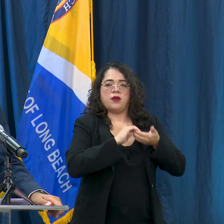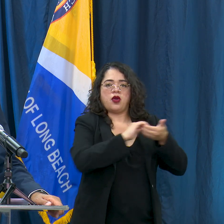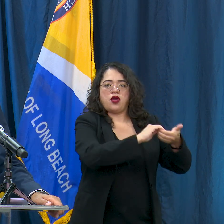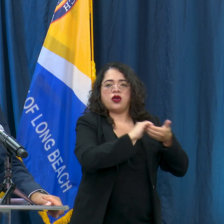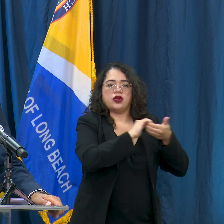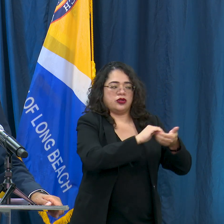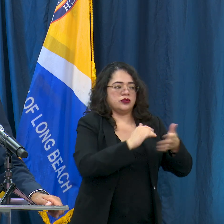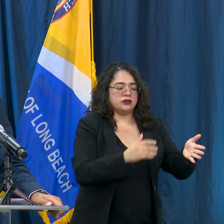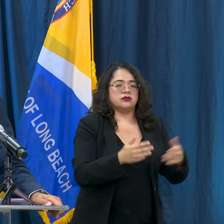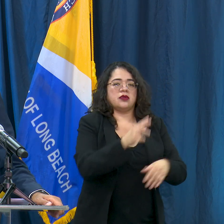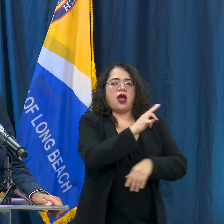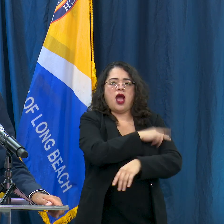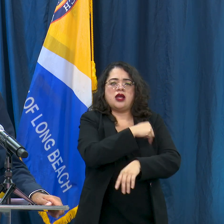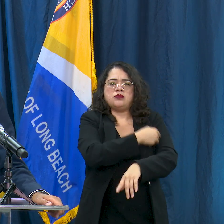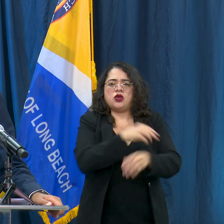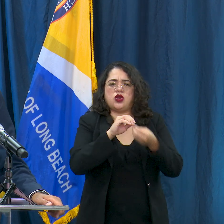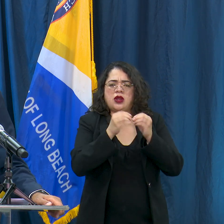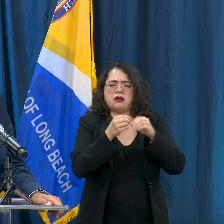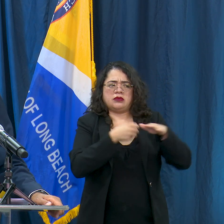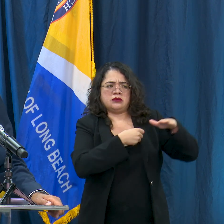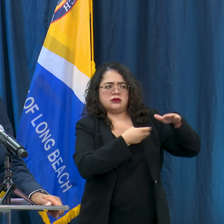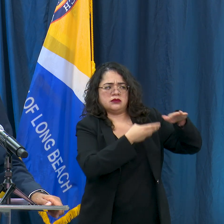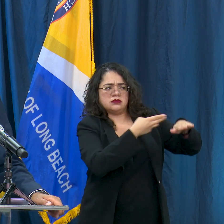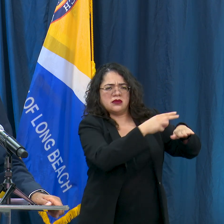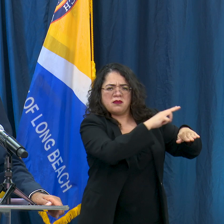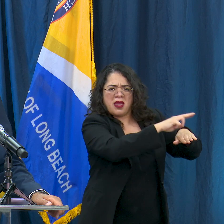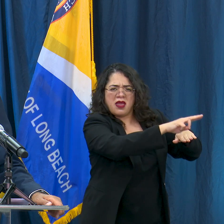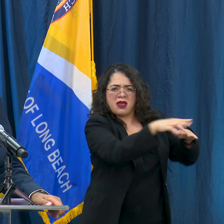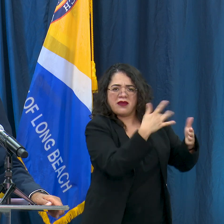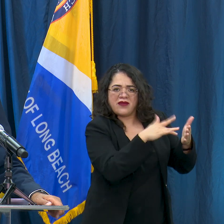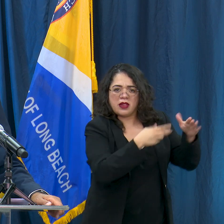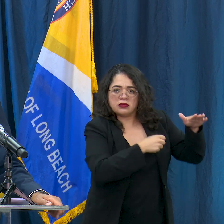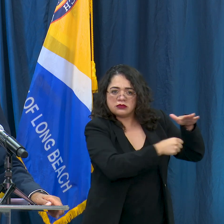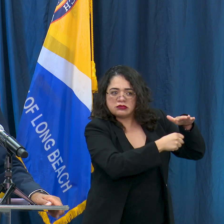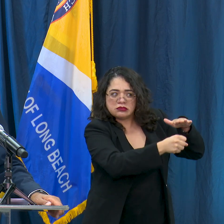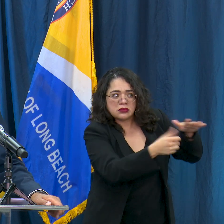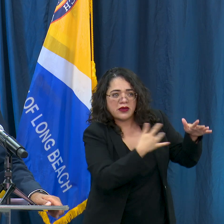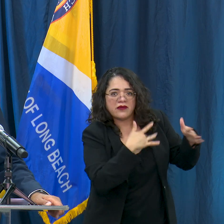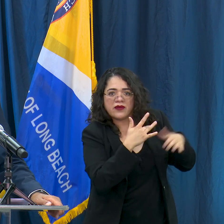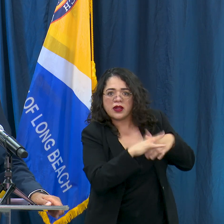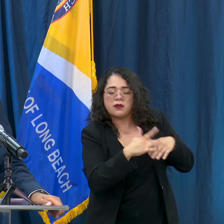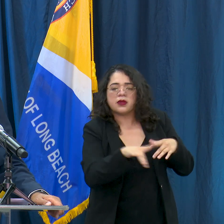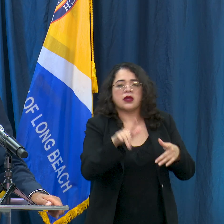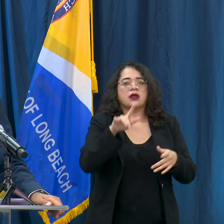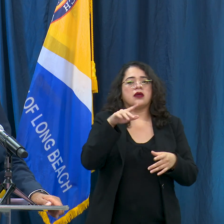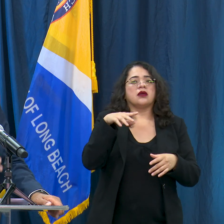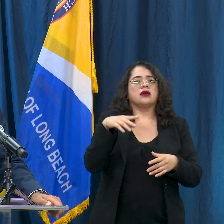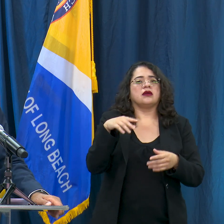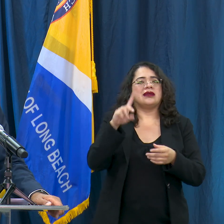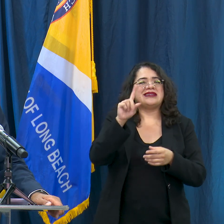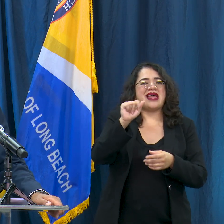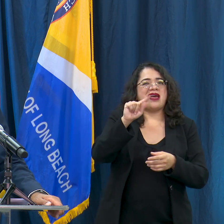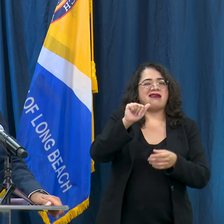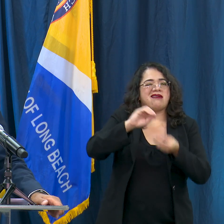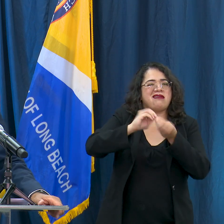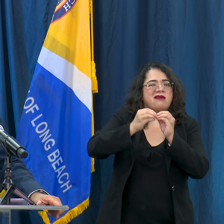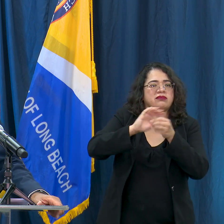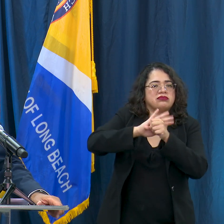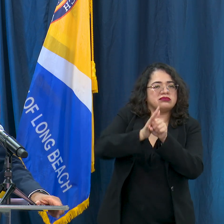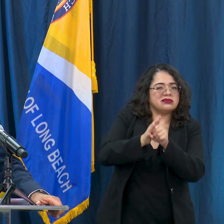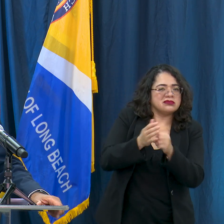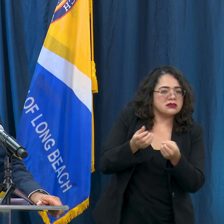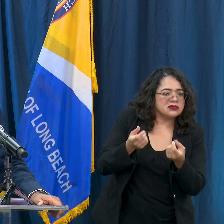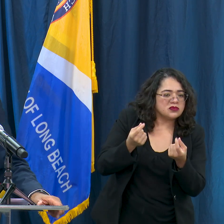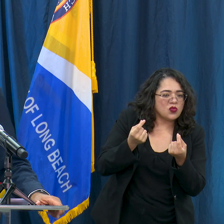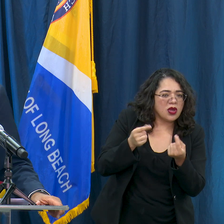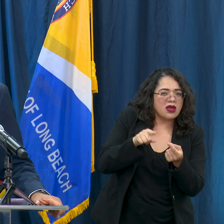hospitalization rate, our preparedness in our hospitals, and as our data kind of have mapped out kind of where we've been. We know that a lot